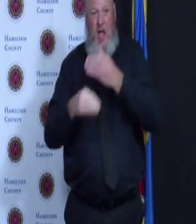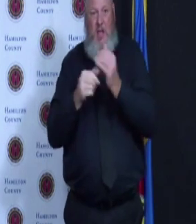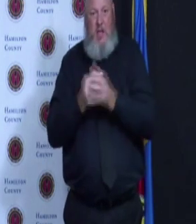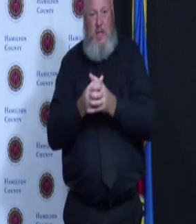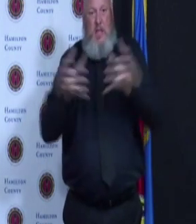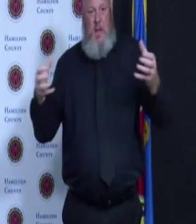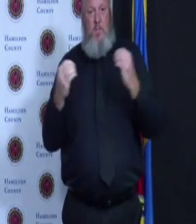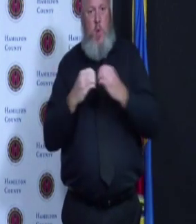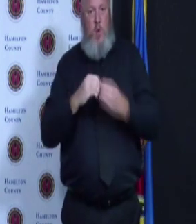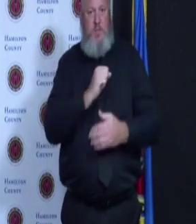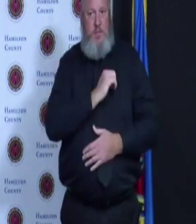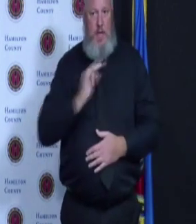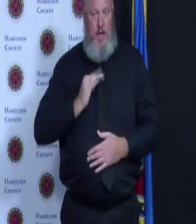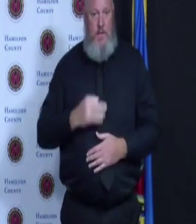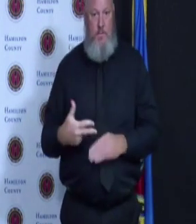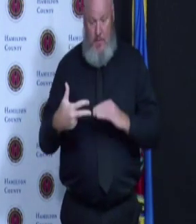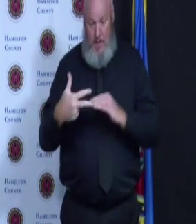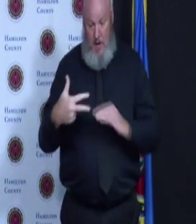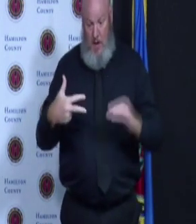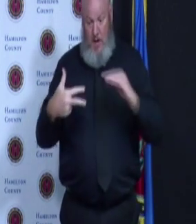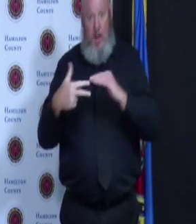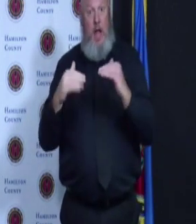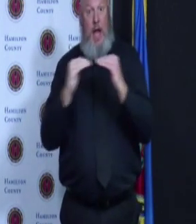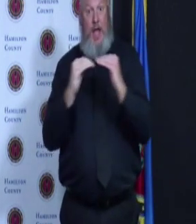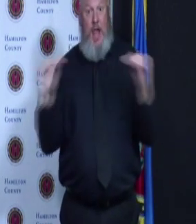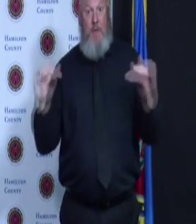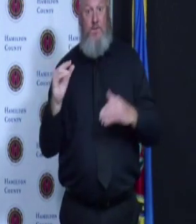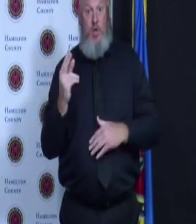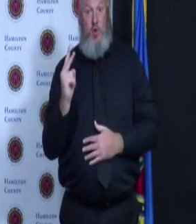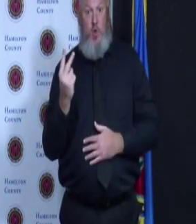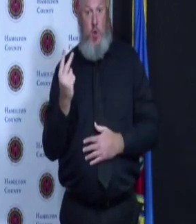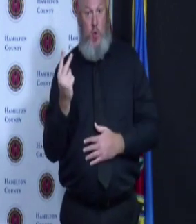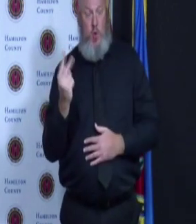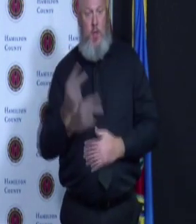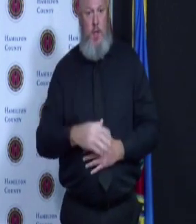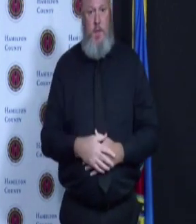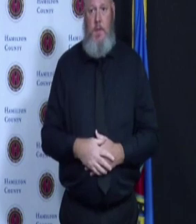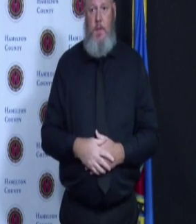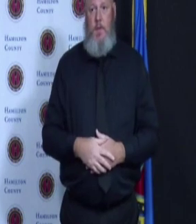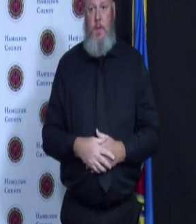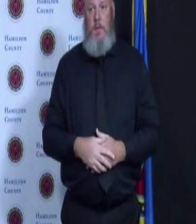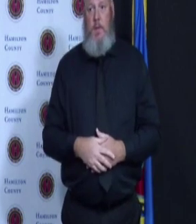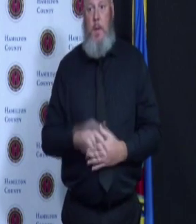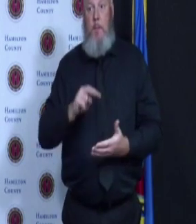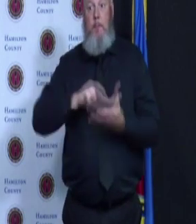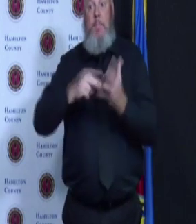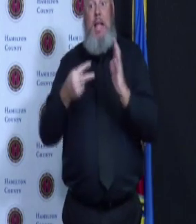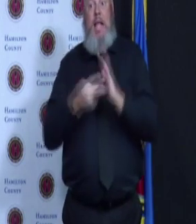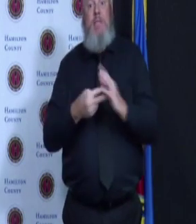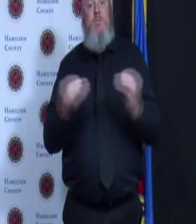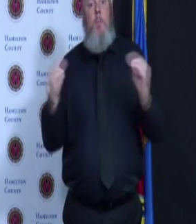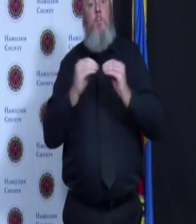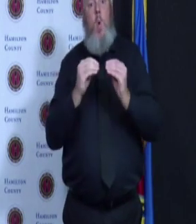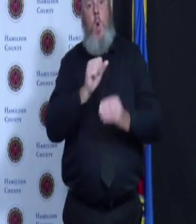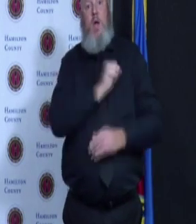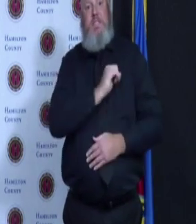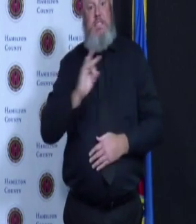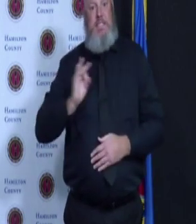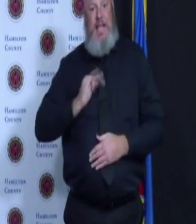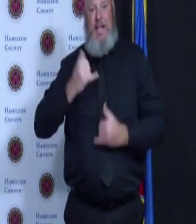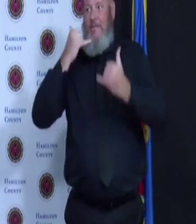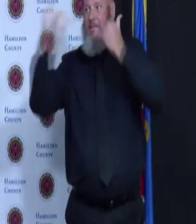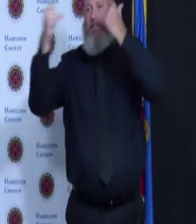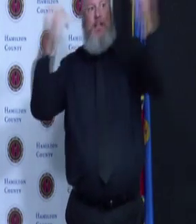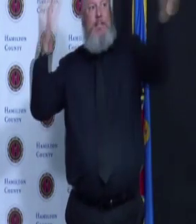facilities identified surge areas will be utilized. This includes the use of converted patient care